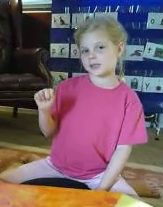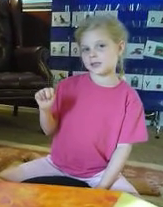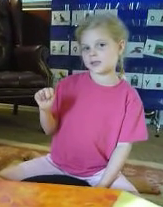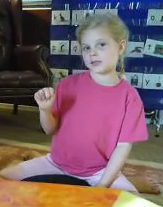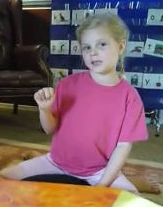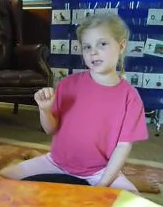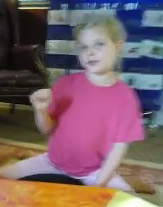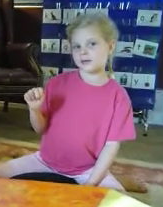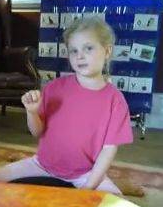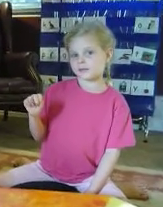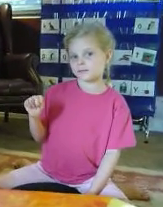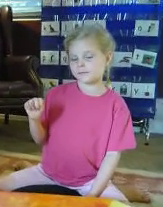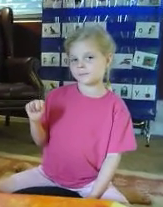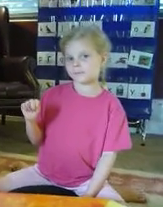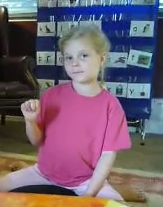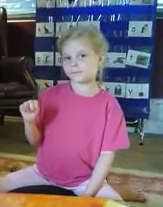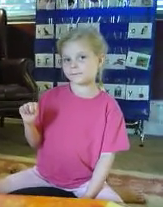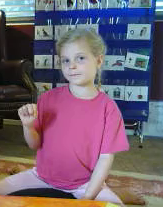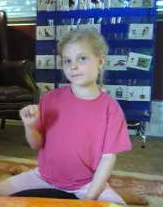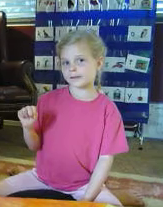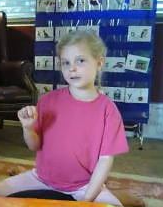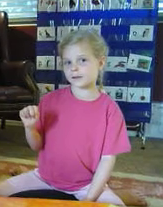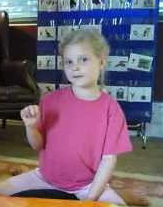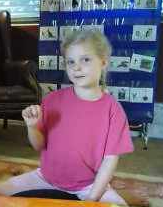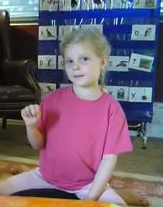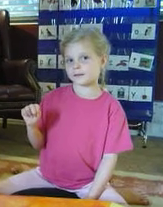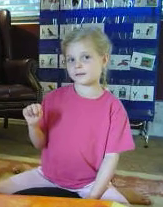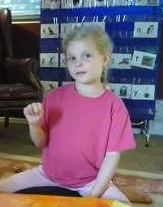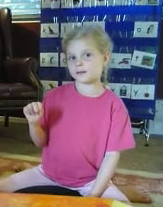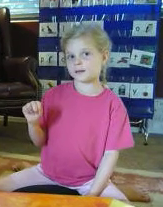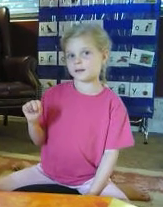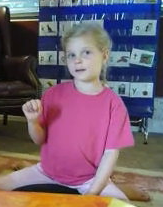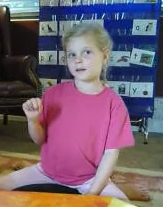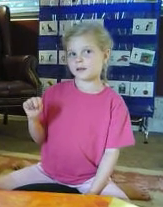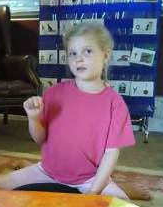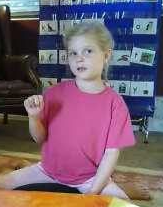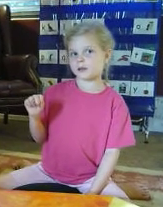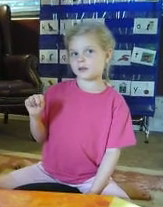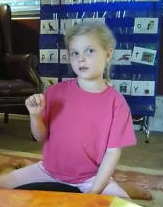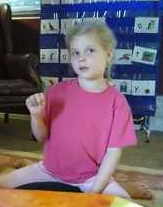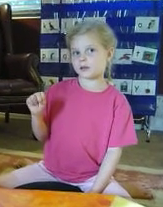N. And the word that we use in our chant is no.